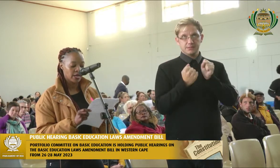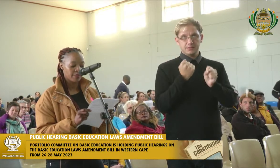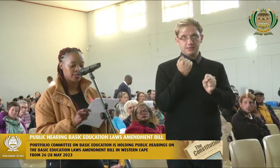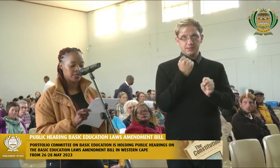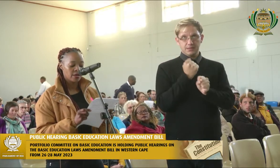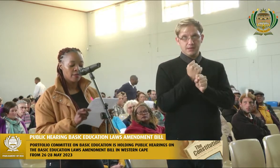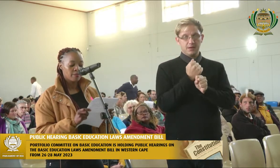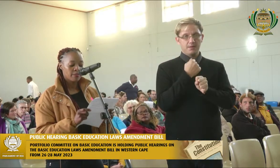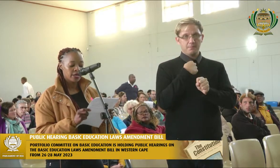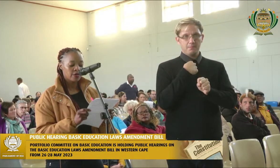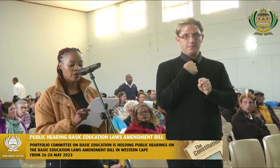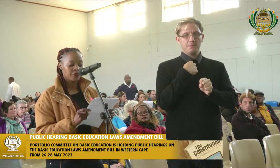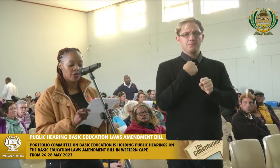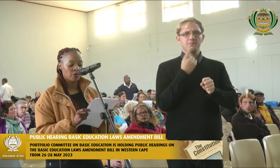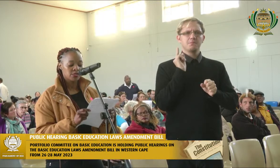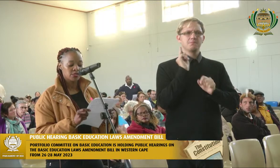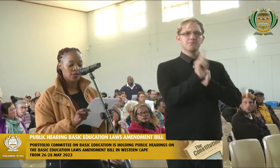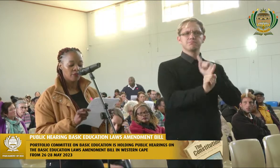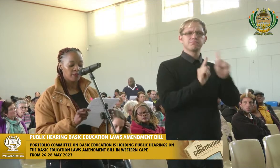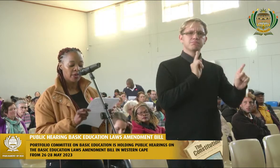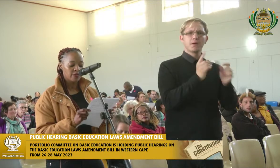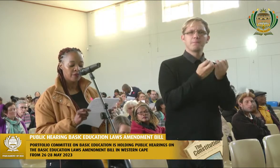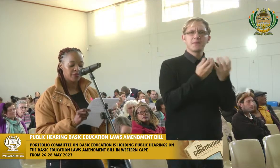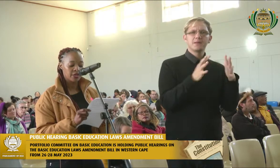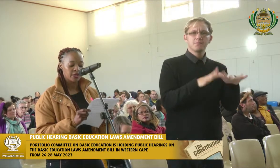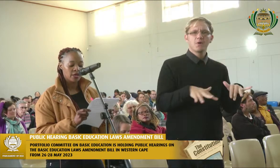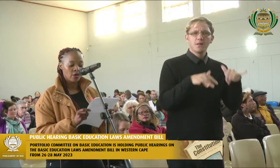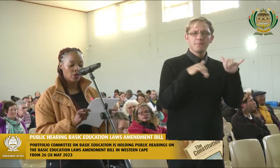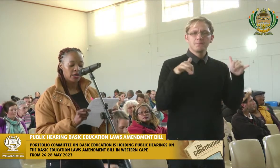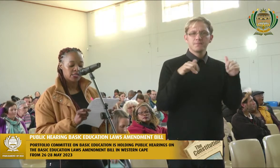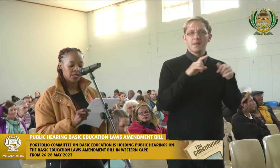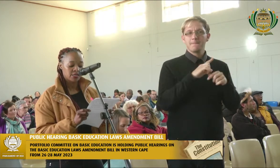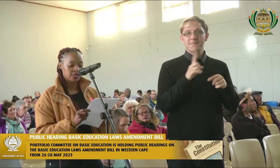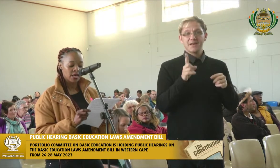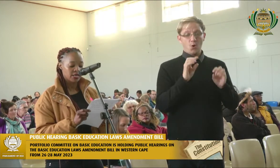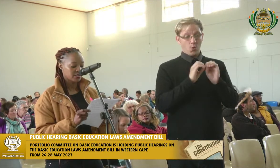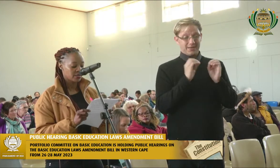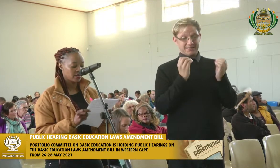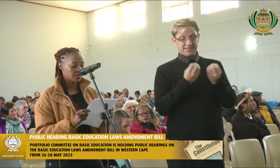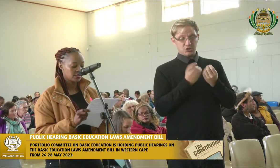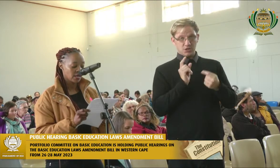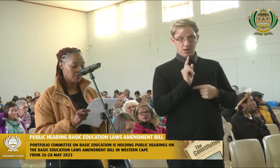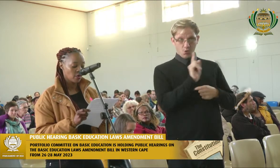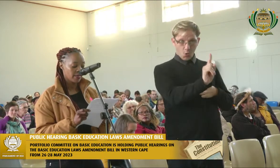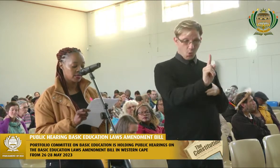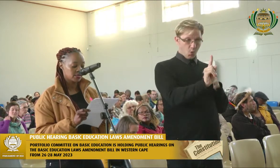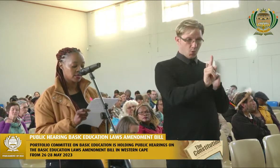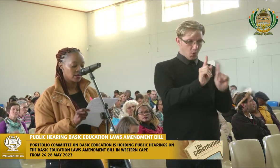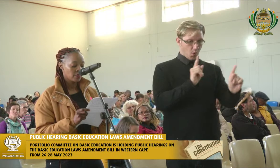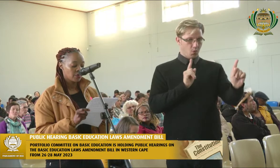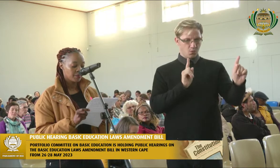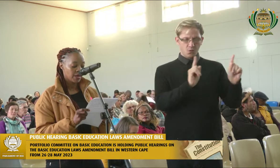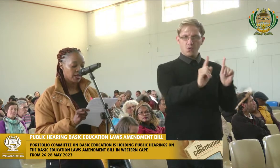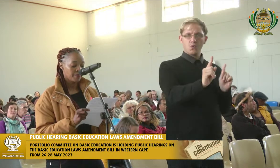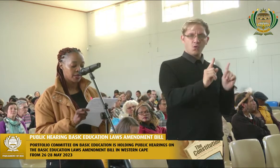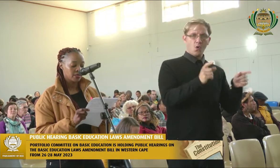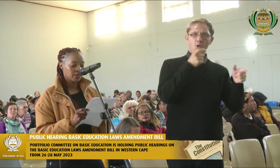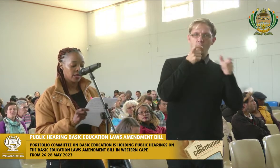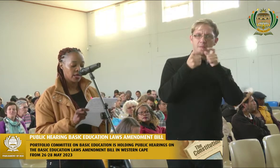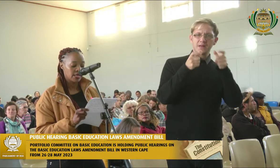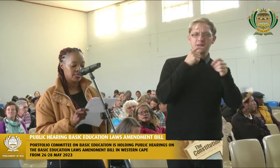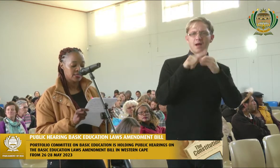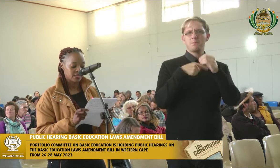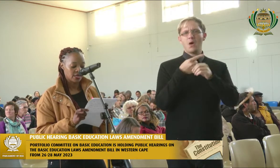representations in Parliament. Many of those, many of the organizations had some comments with the Bella